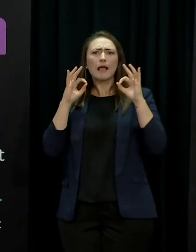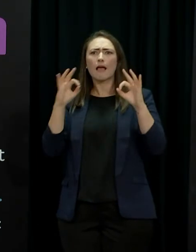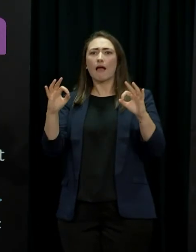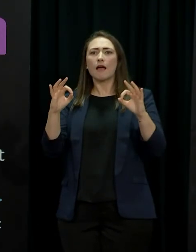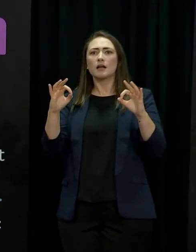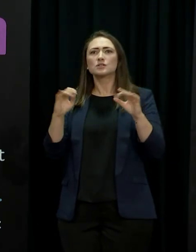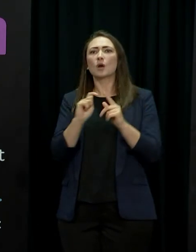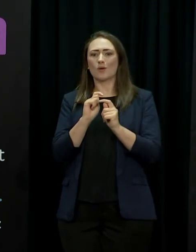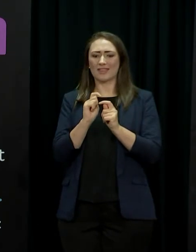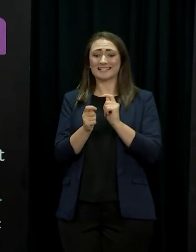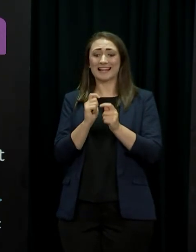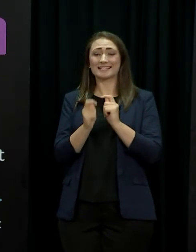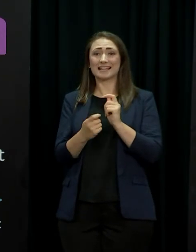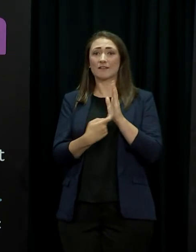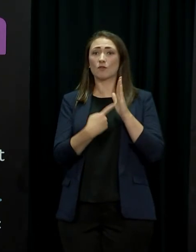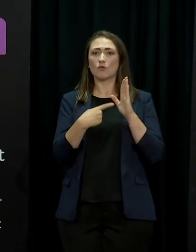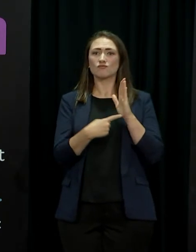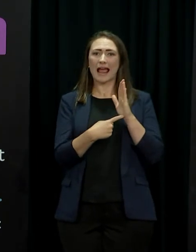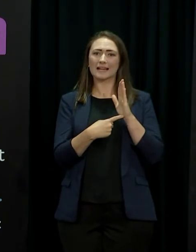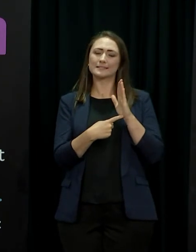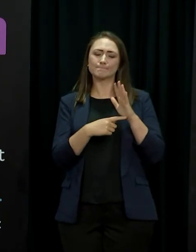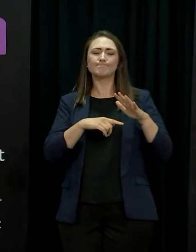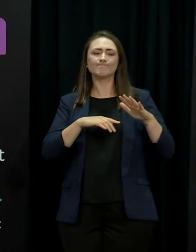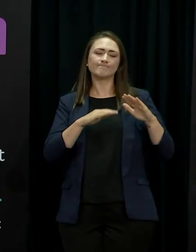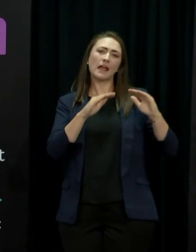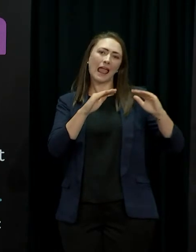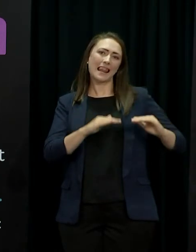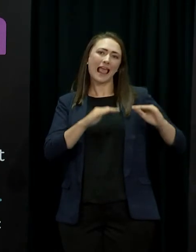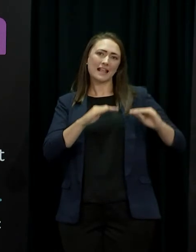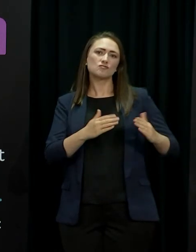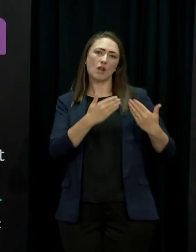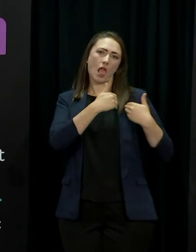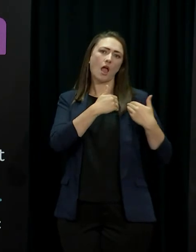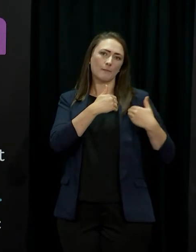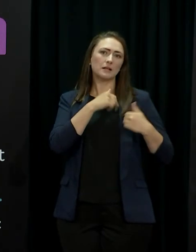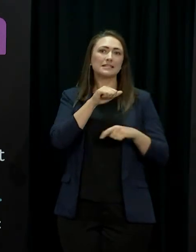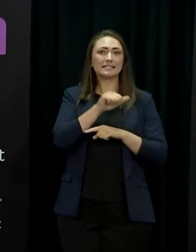testing methods are slightly less, reliable than when we were using PCR for